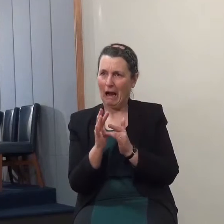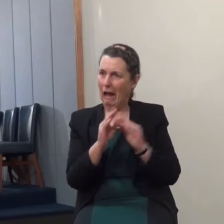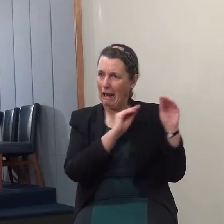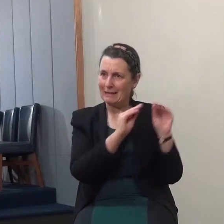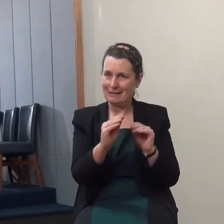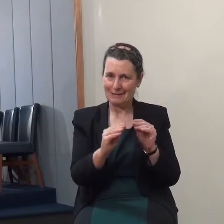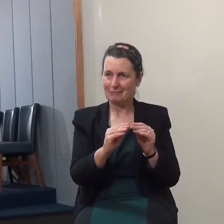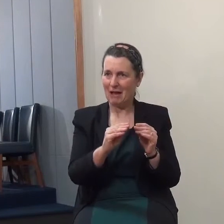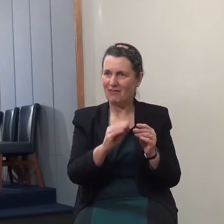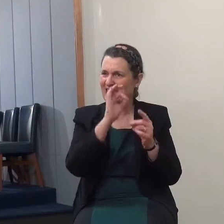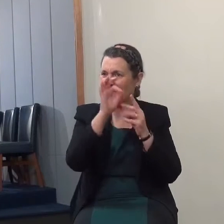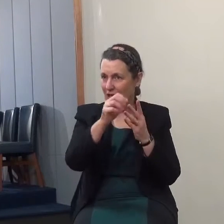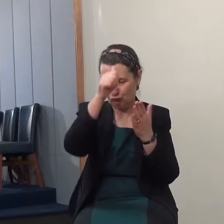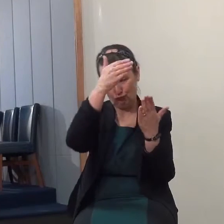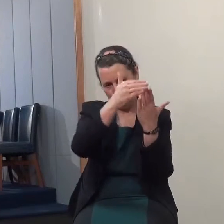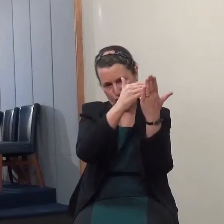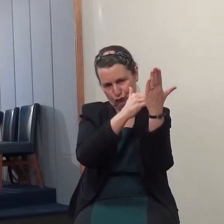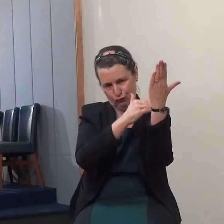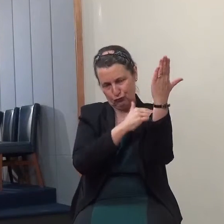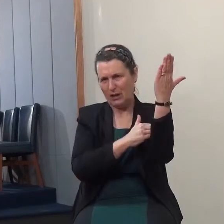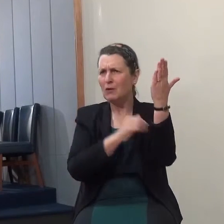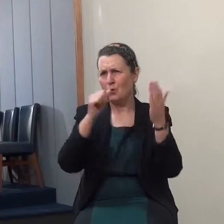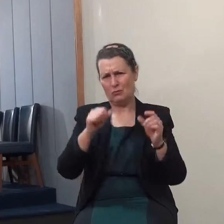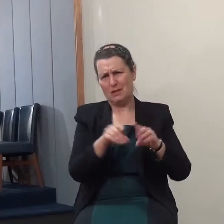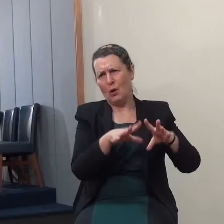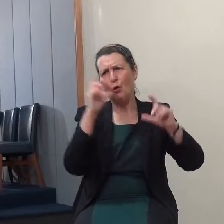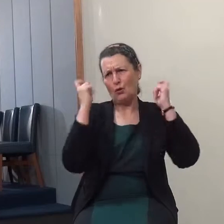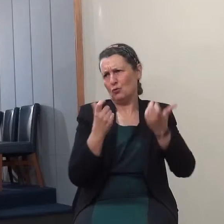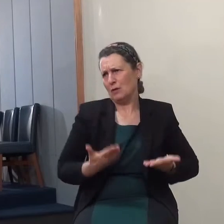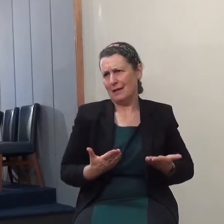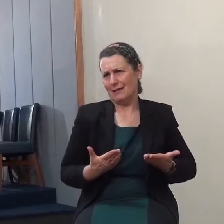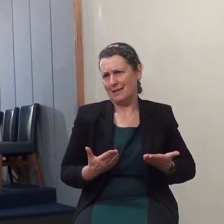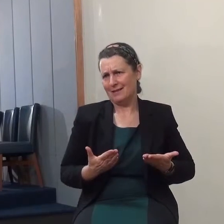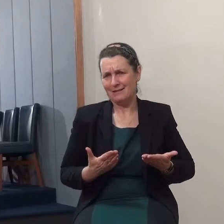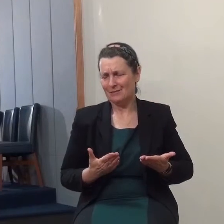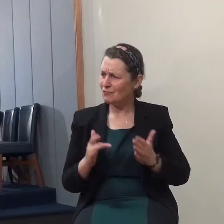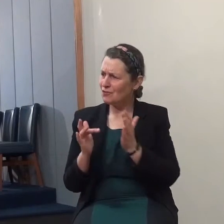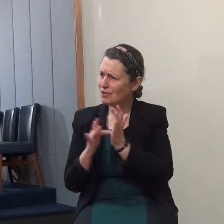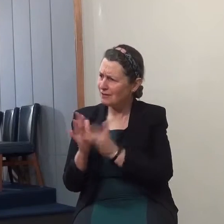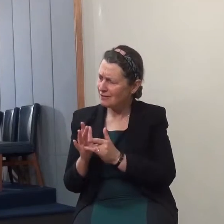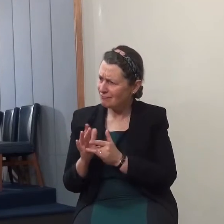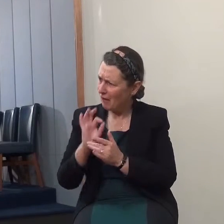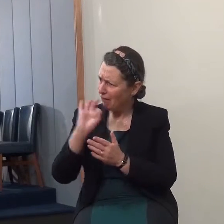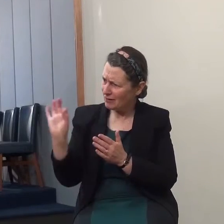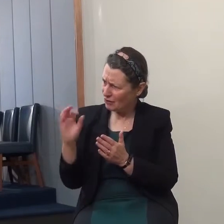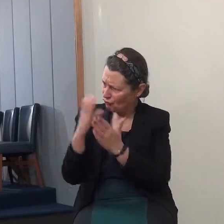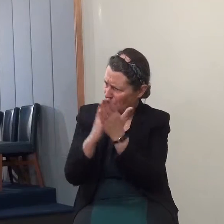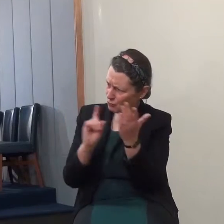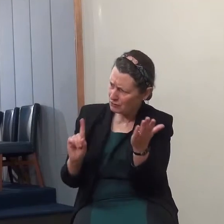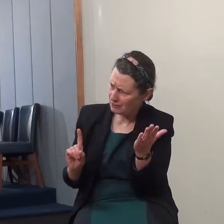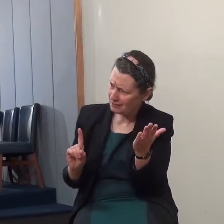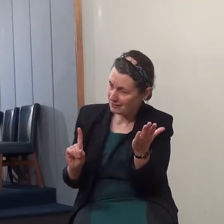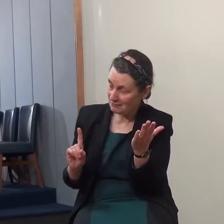was. If we could just set it out like the colleges do today. The general syllabus, how interesting it would be. Well,